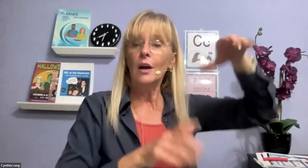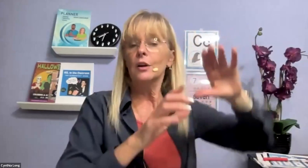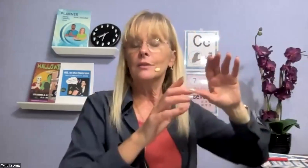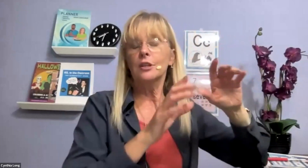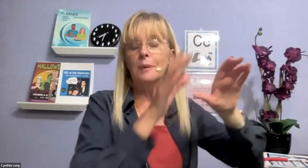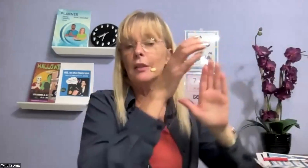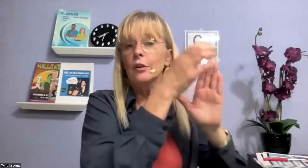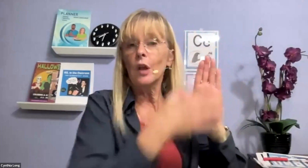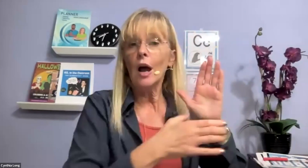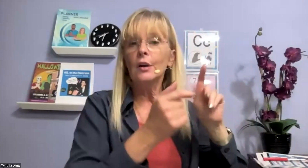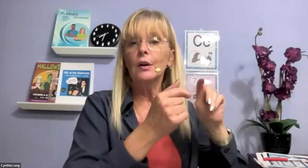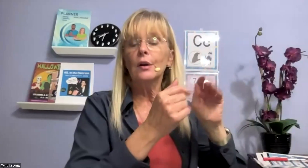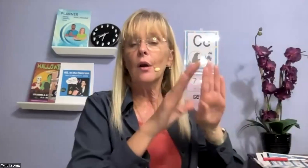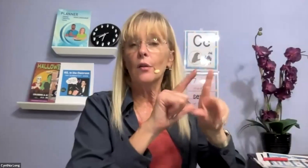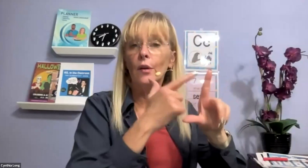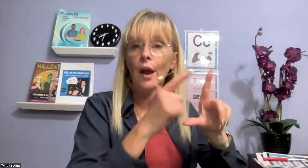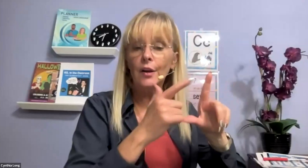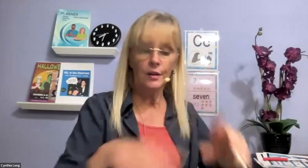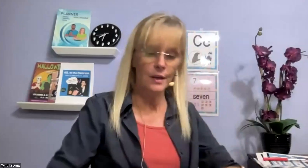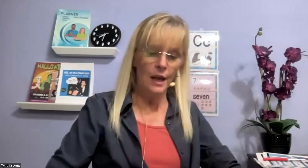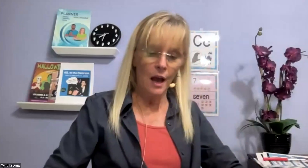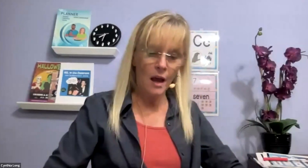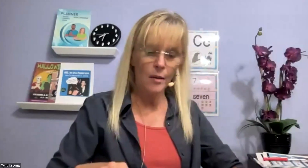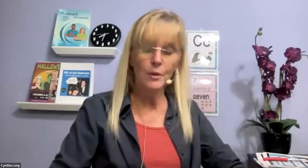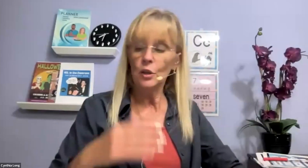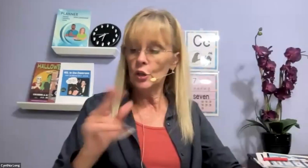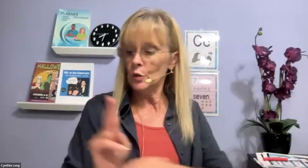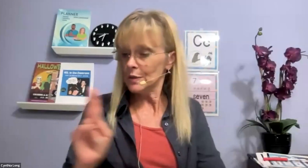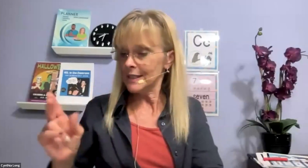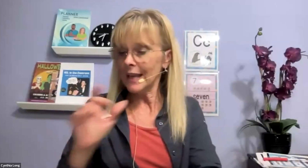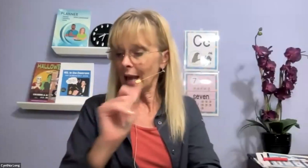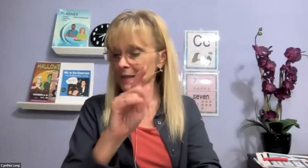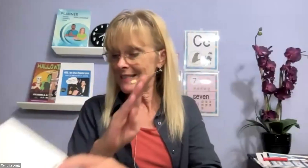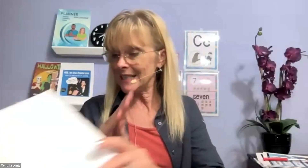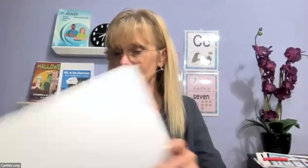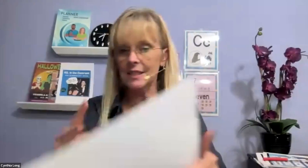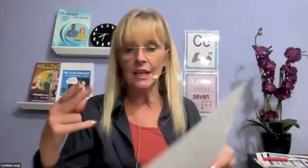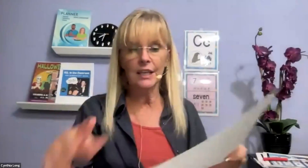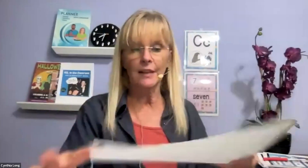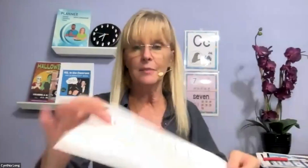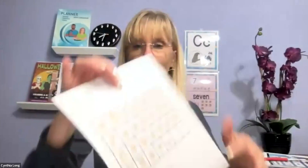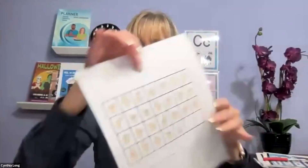locker or their locker, use the ABCs and cut them